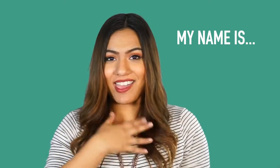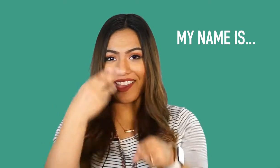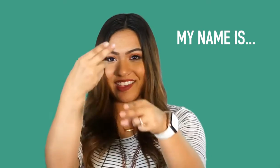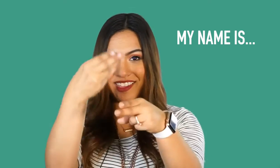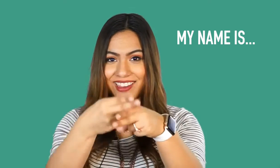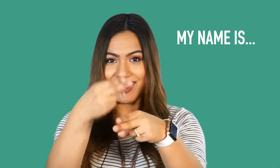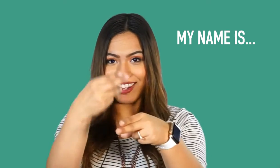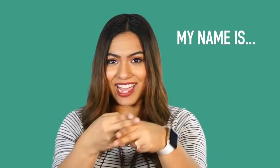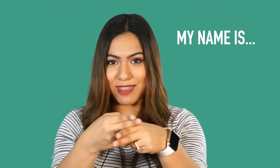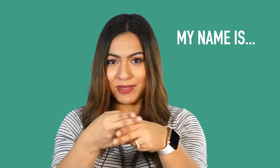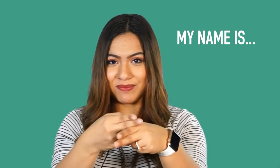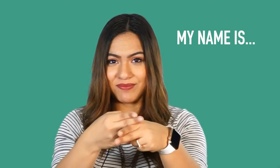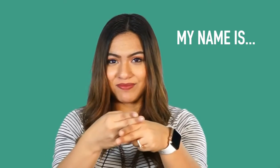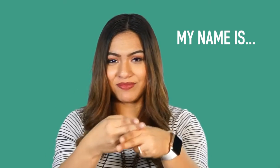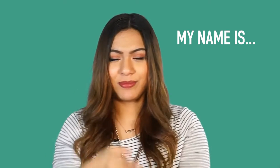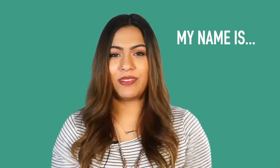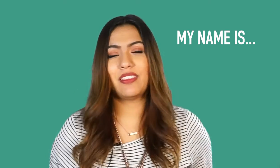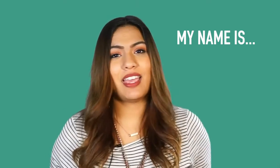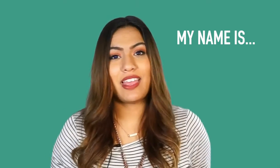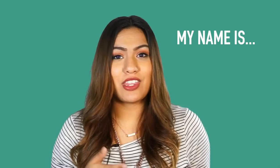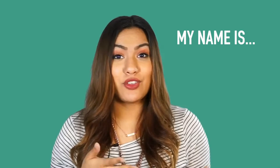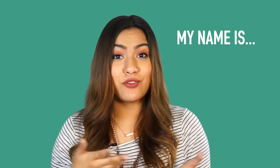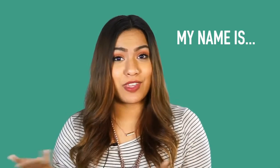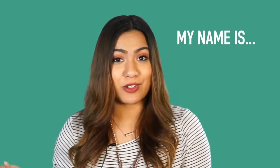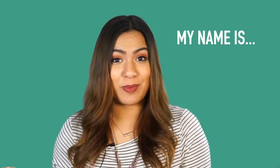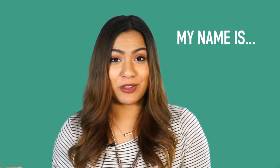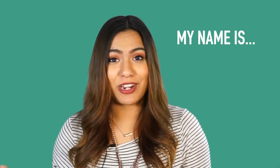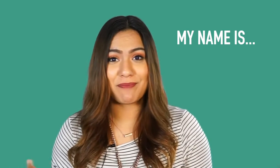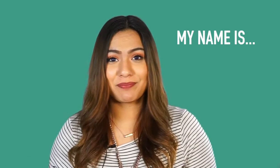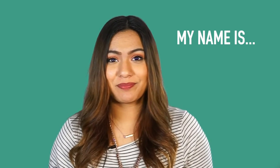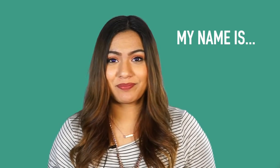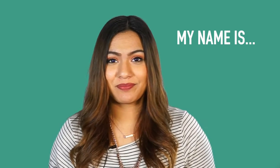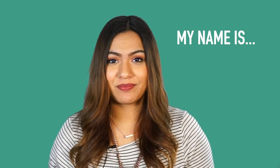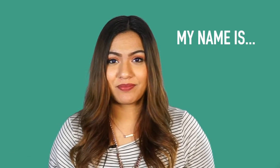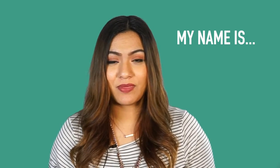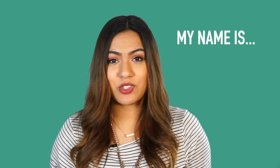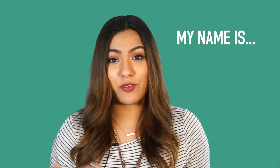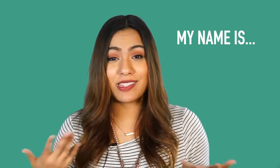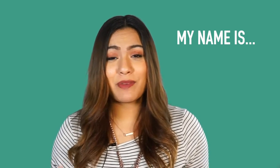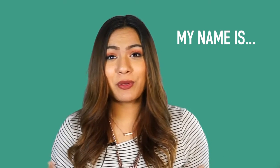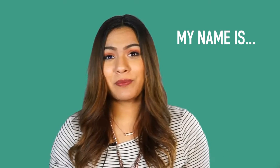My name. And then you finger spell your name. So for example,